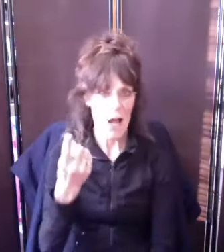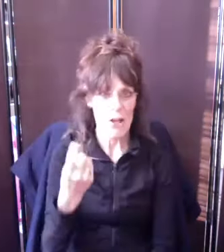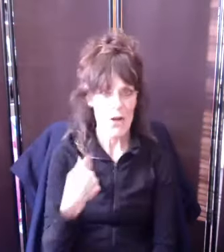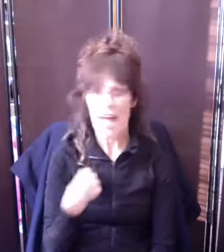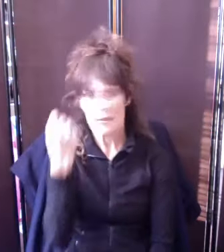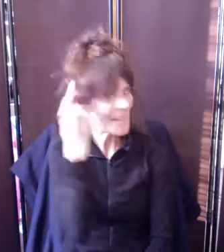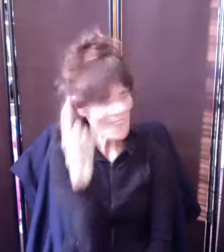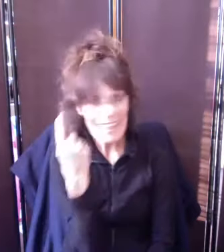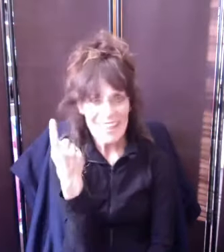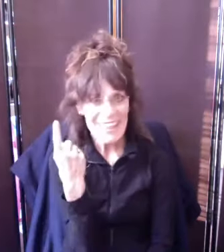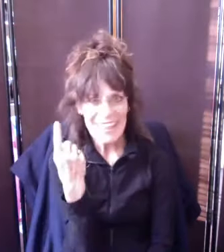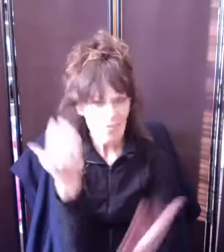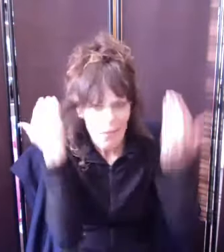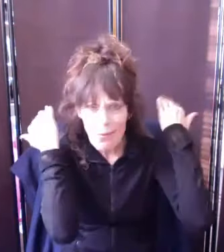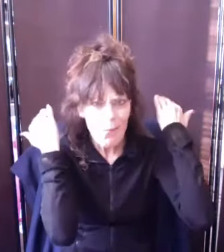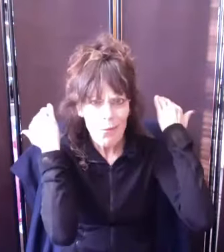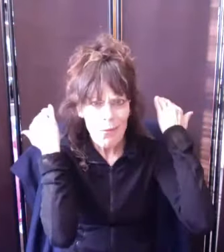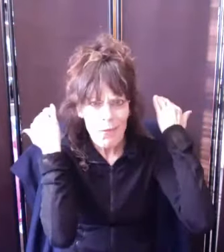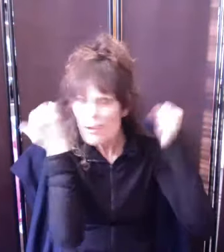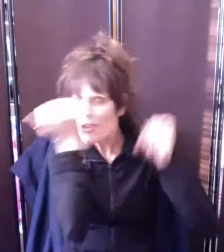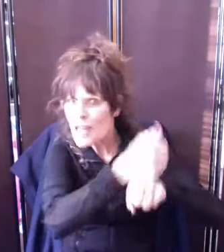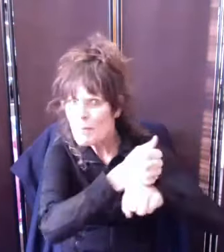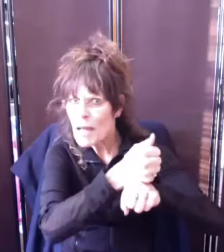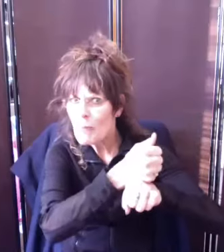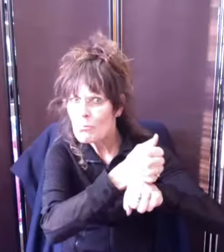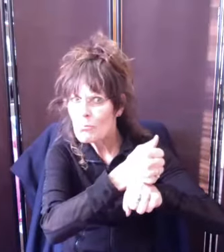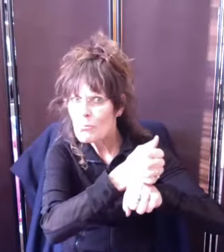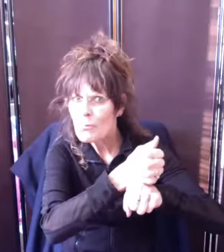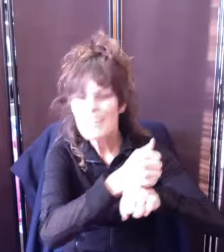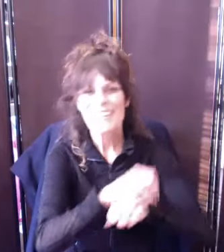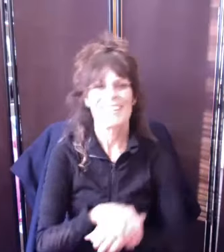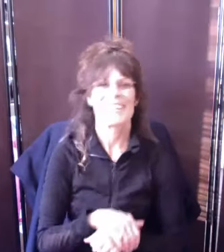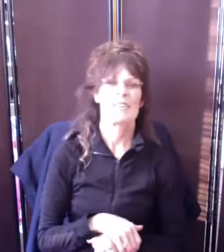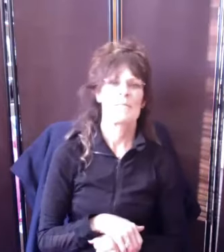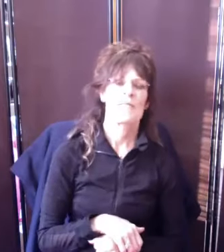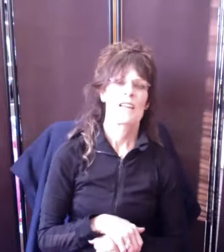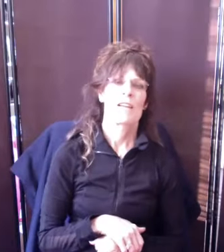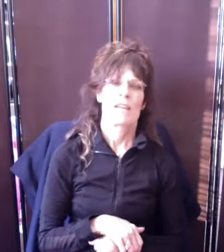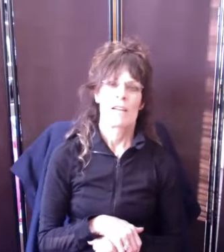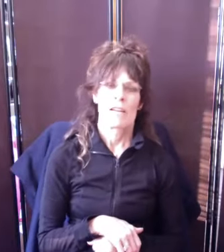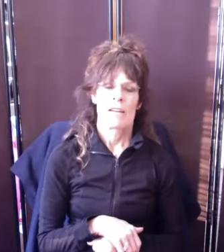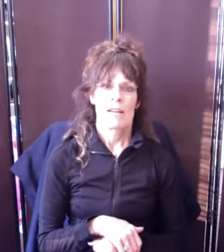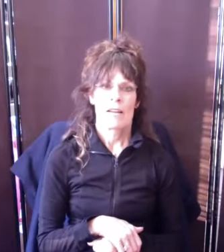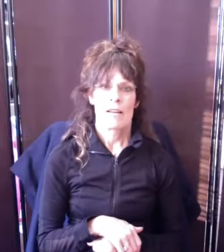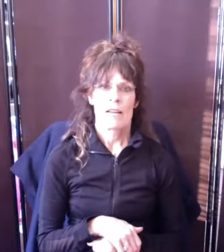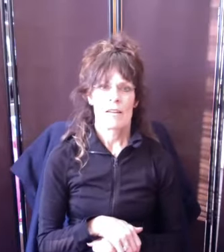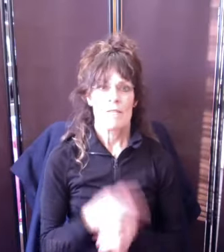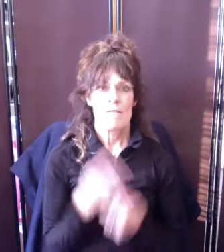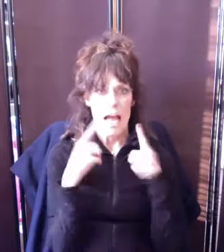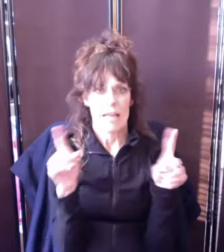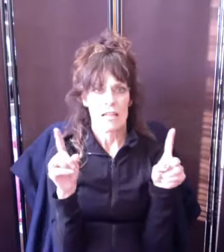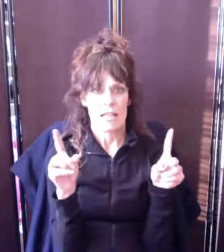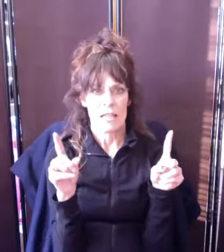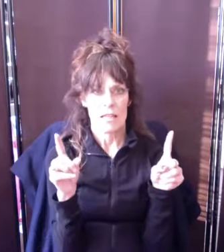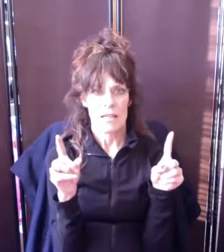like it's like you're setting me up, right? Well, what about this? Here's what I finally came to. What if the whole point